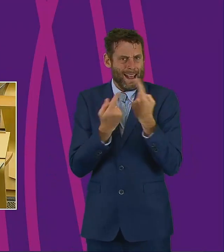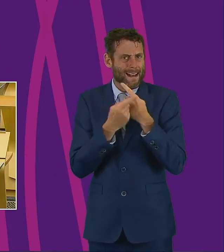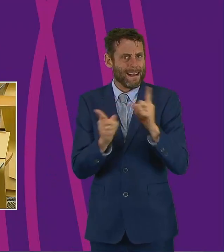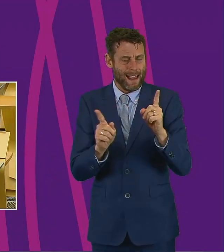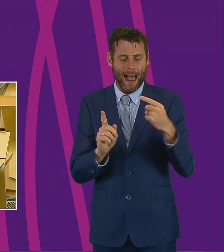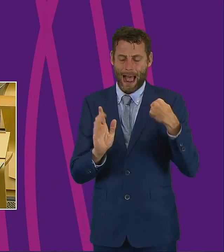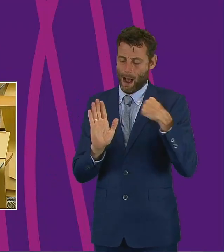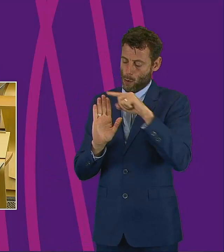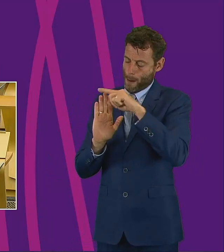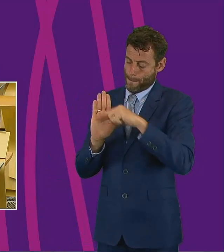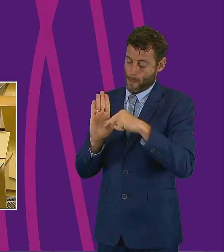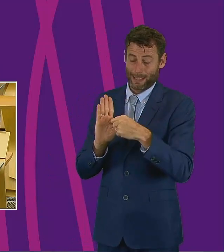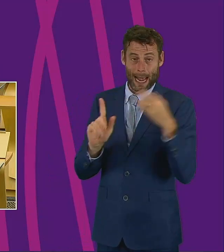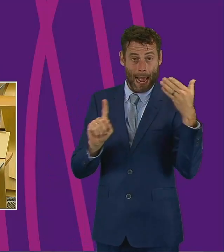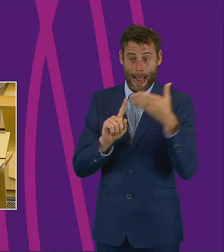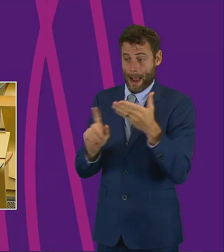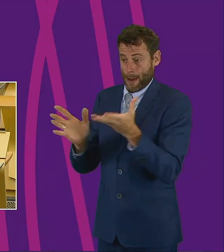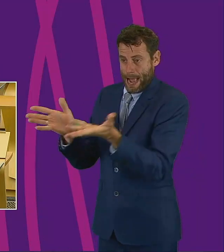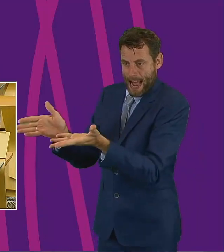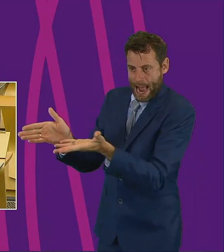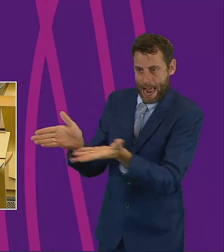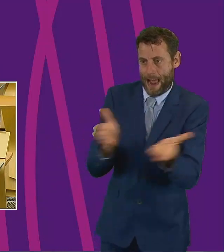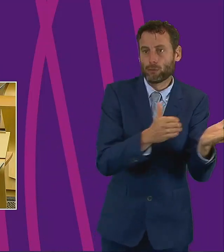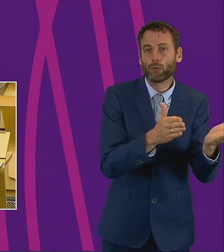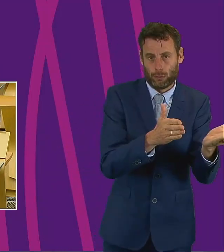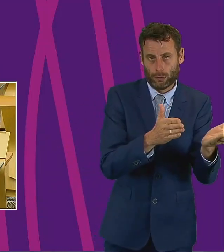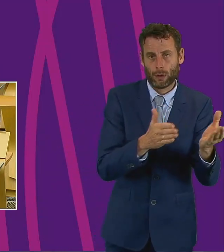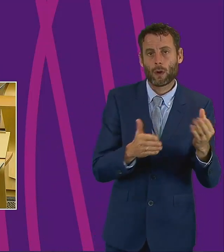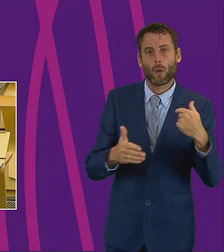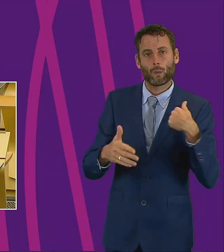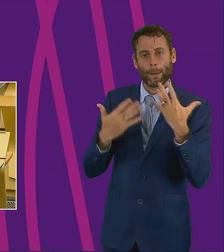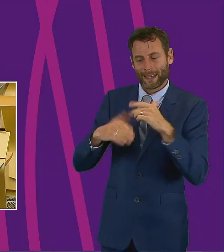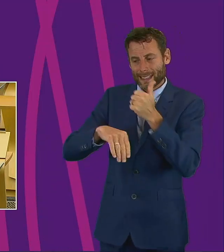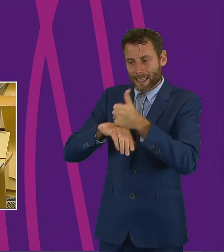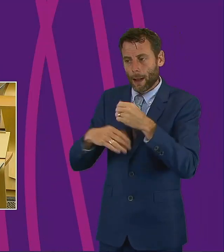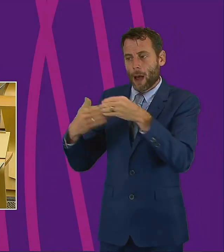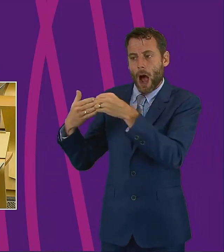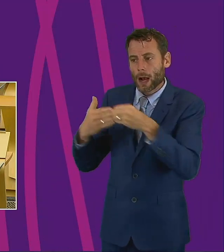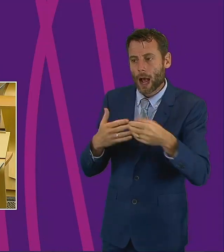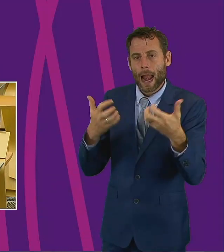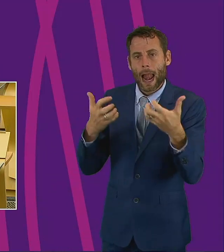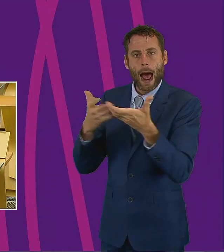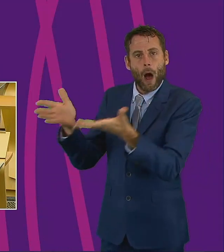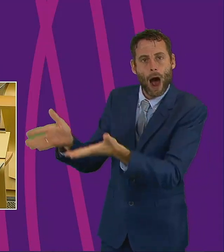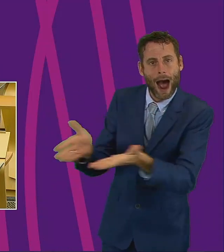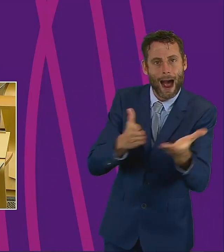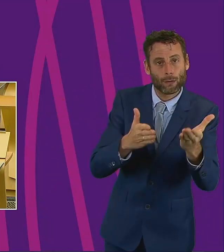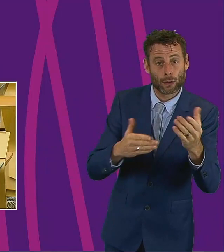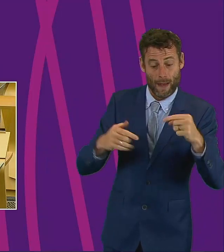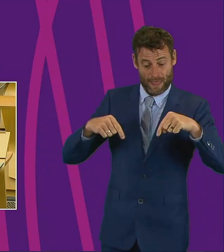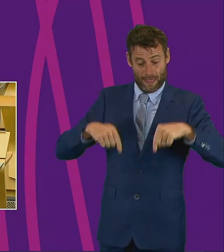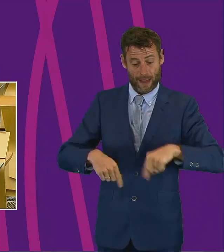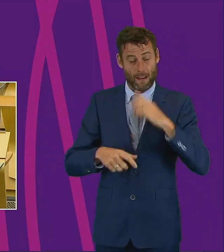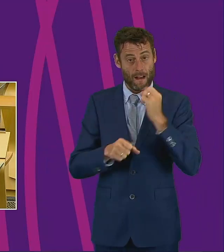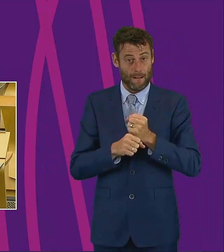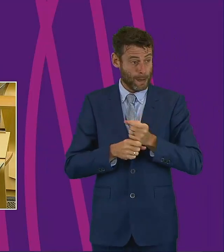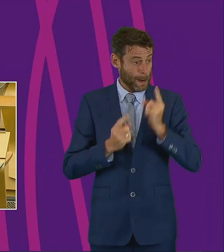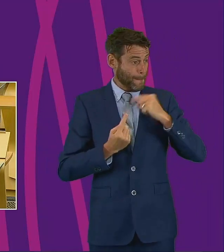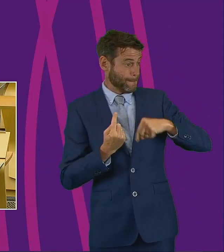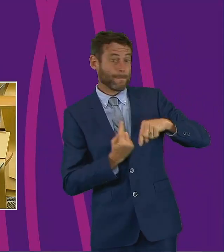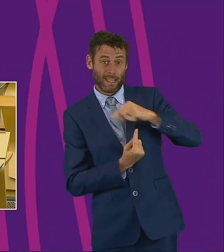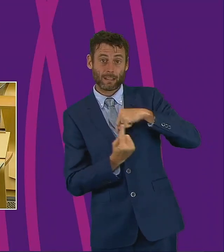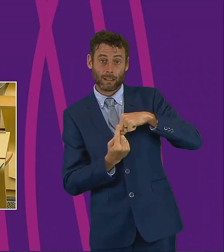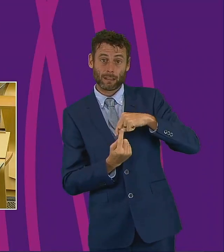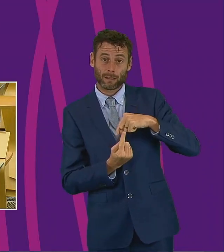set. We've been very clear about the guidance that has been put in place. But ministers in this government, and I'm pretty sure this will have been the case